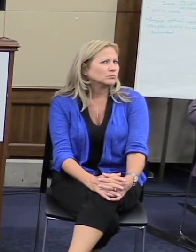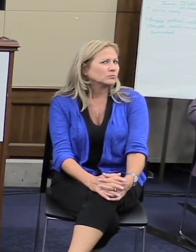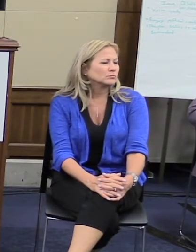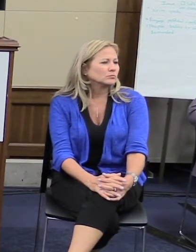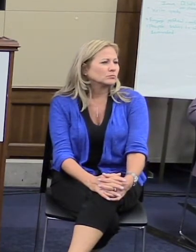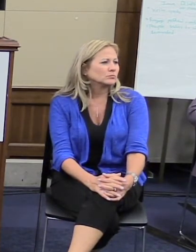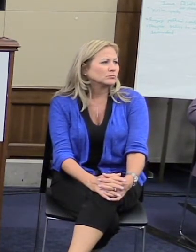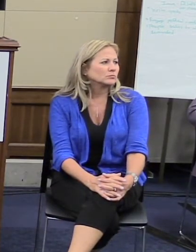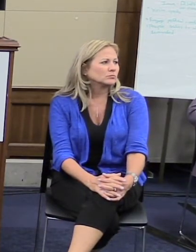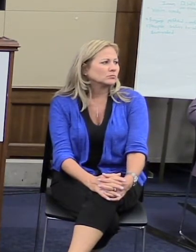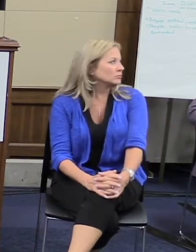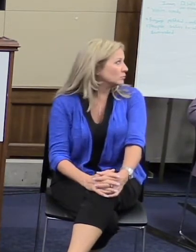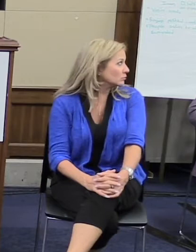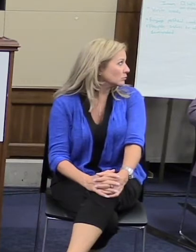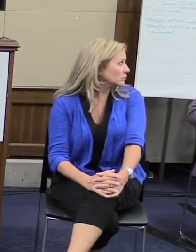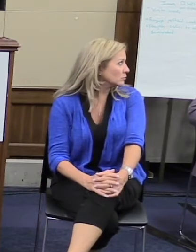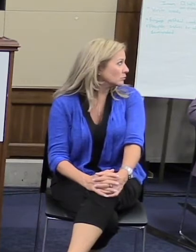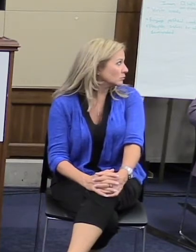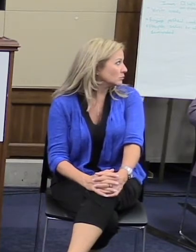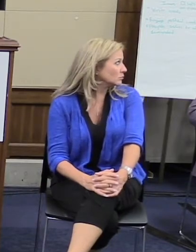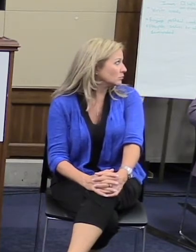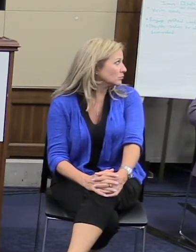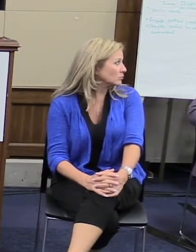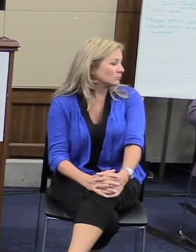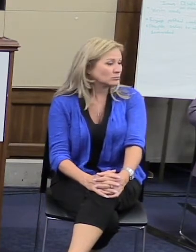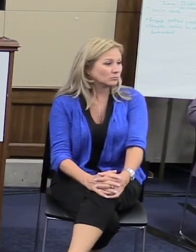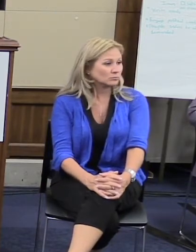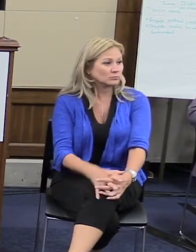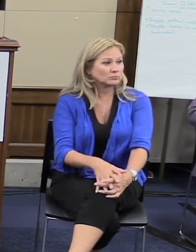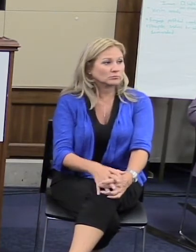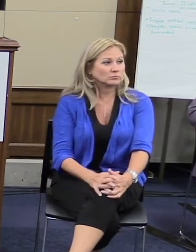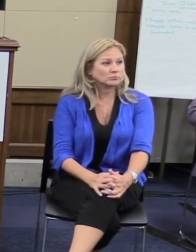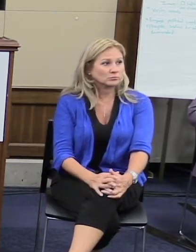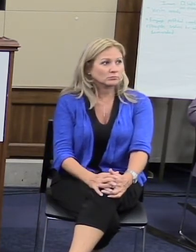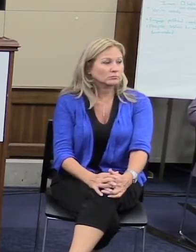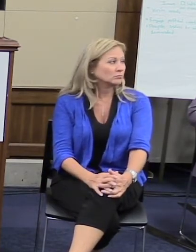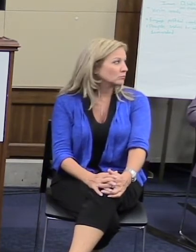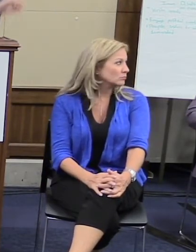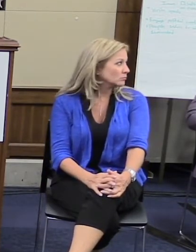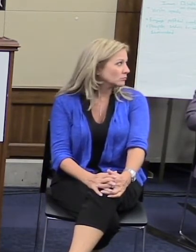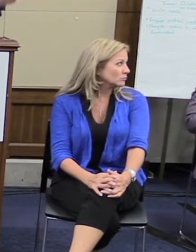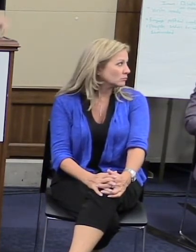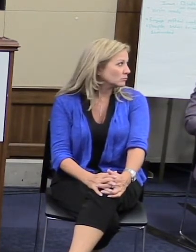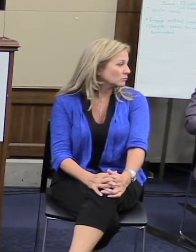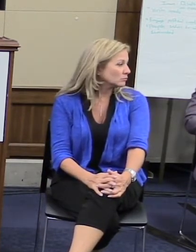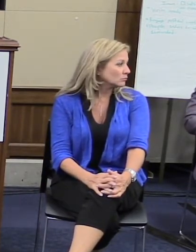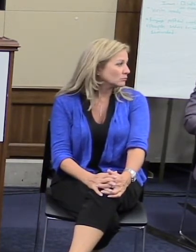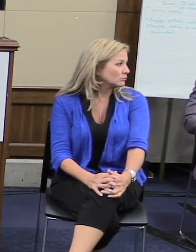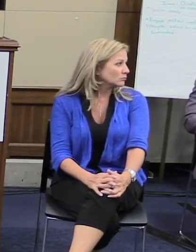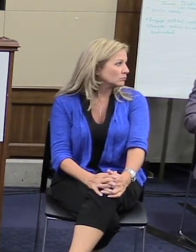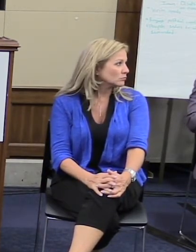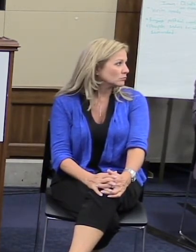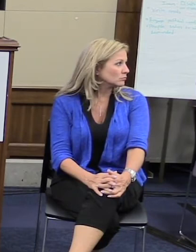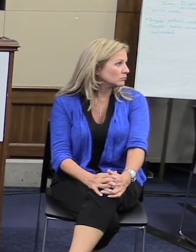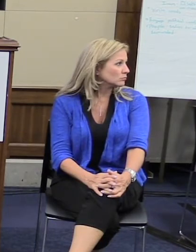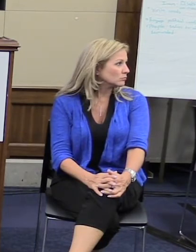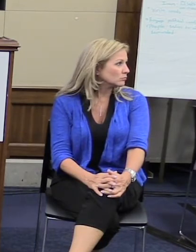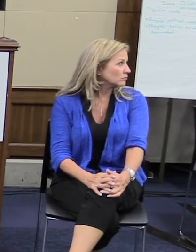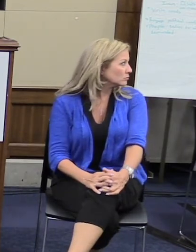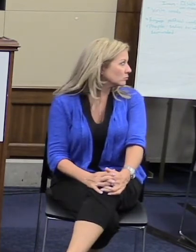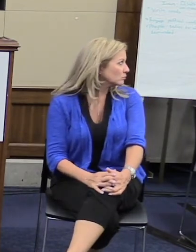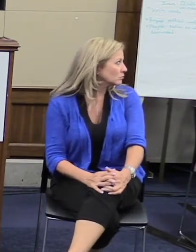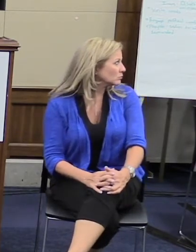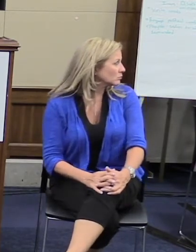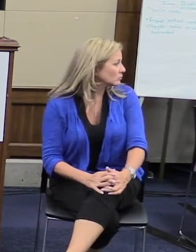someone who Okay. hasn't asked a question. Okay. Who Go has ahead. not asked a question? Have you not asked? Not